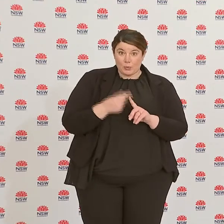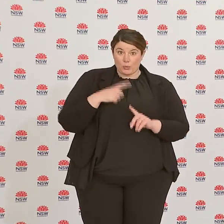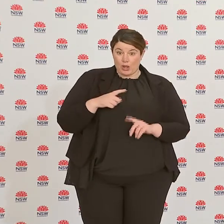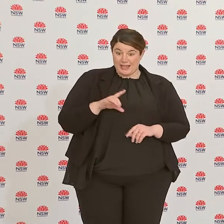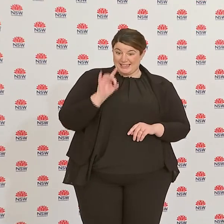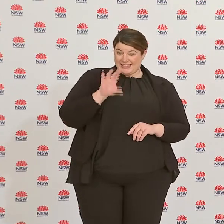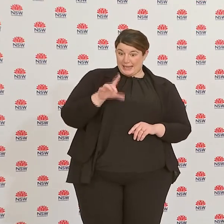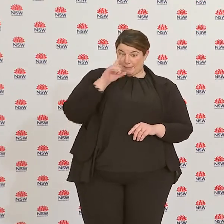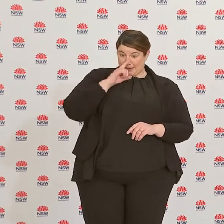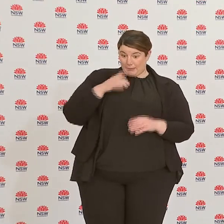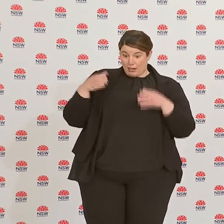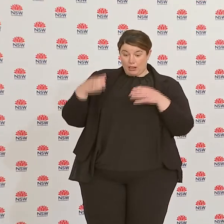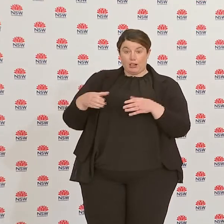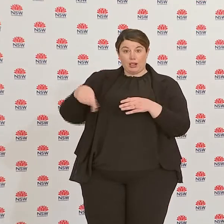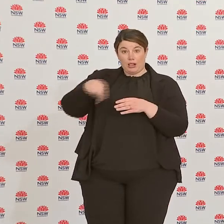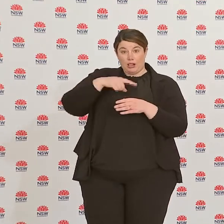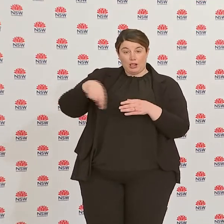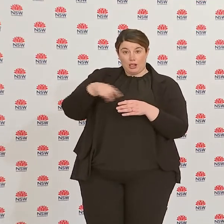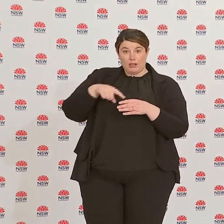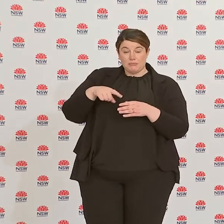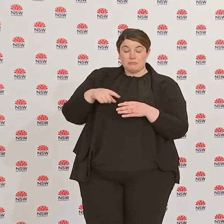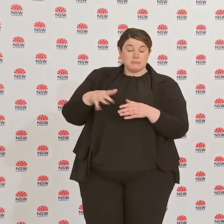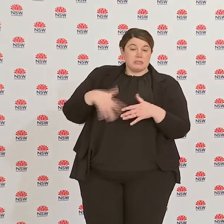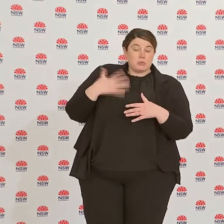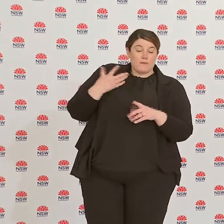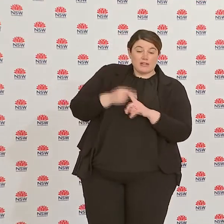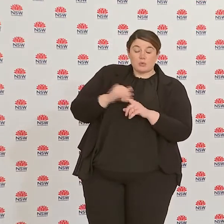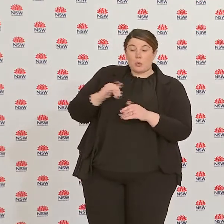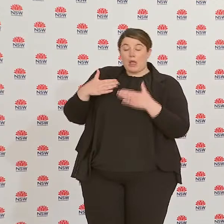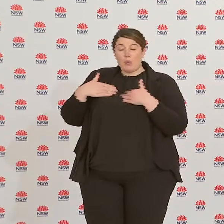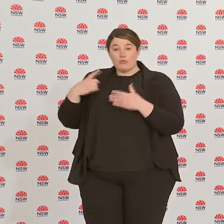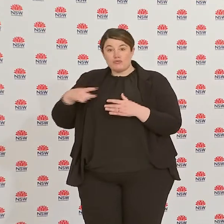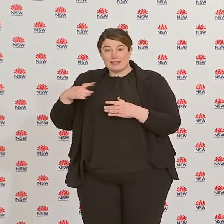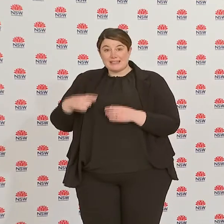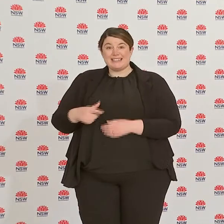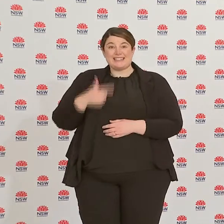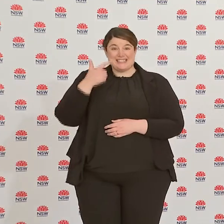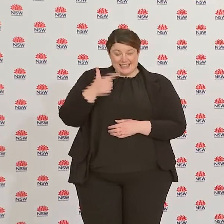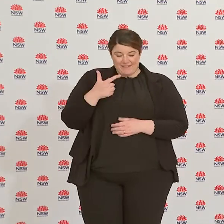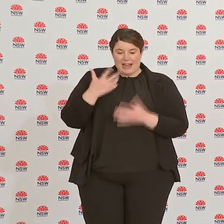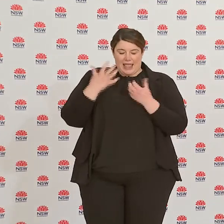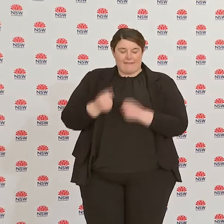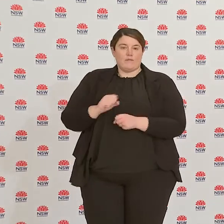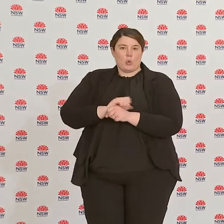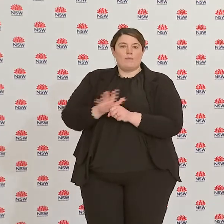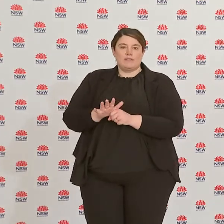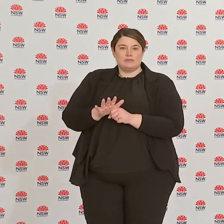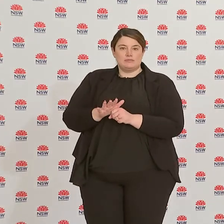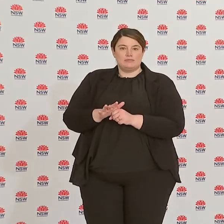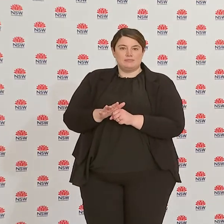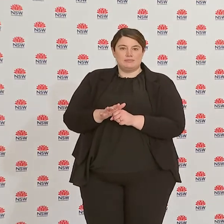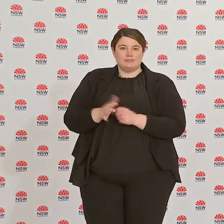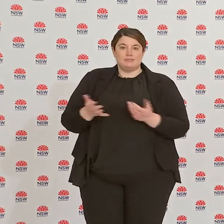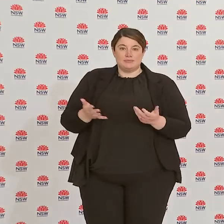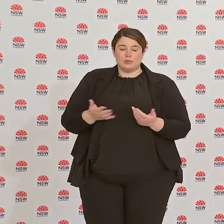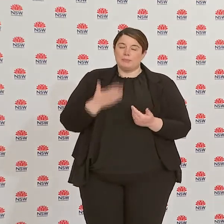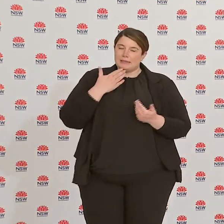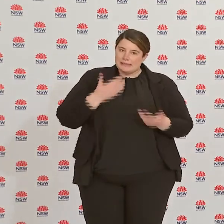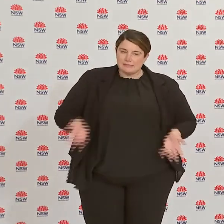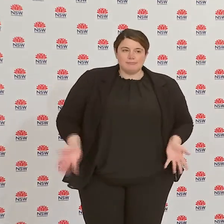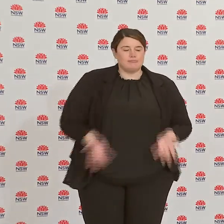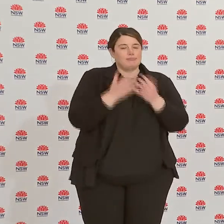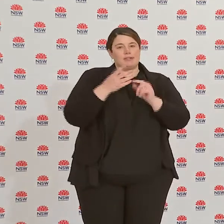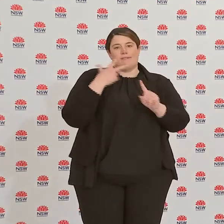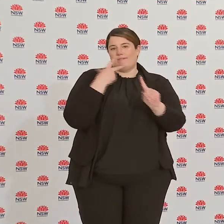those 10 who for various reasons refused to be vaccinated, 7 are positive, 7. So go and get vaccinated,